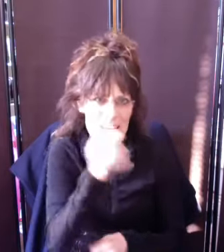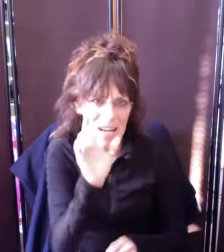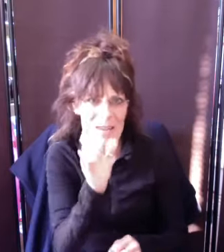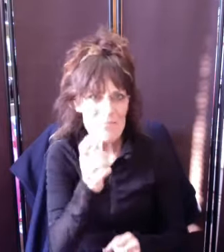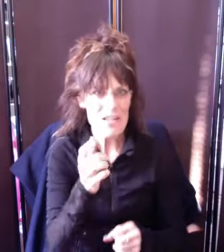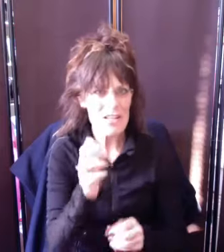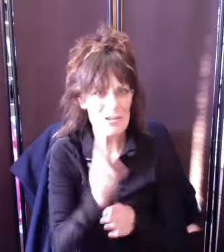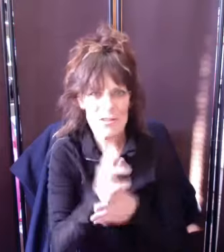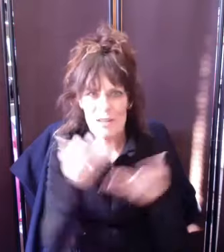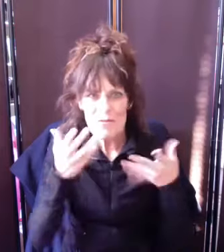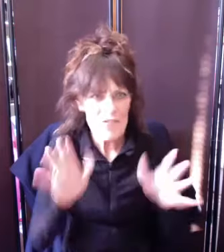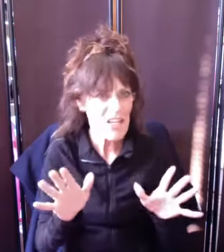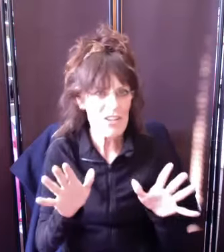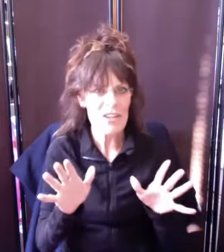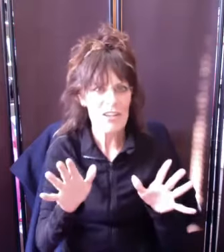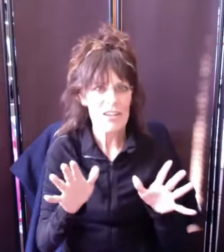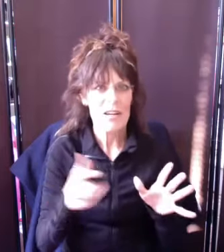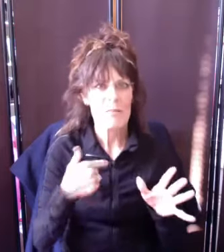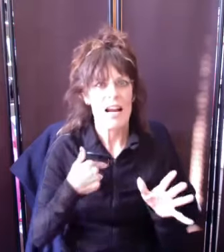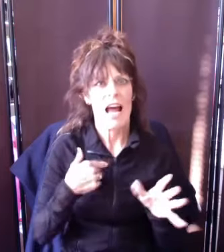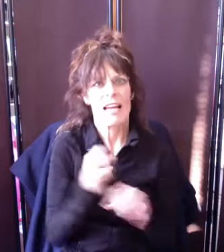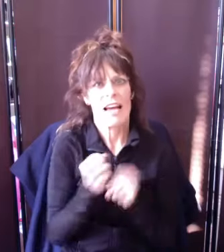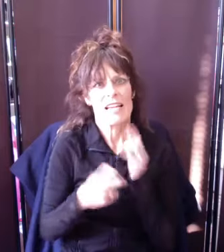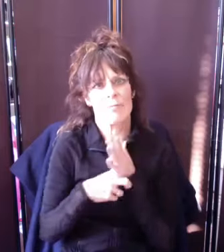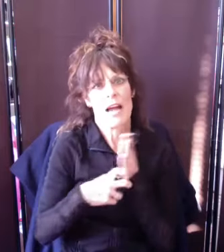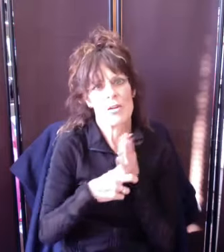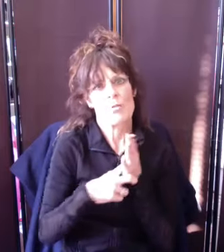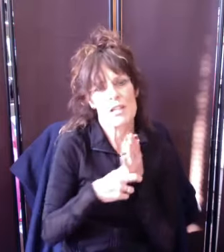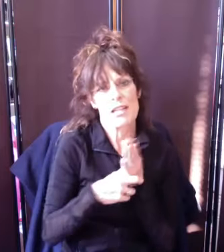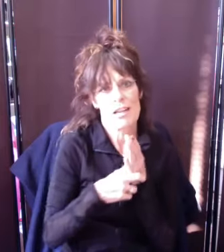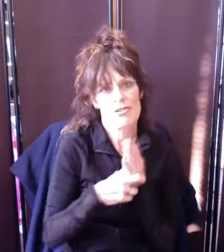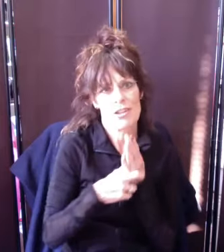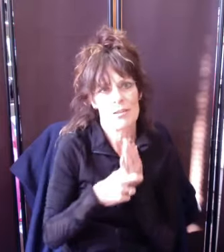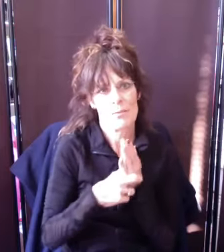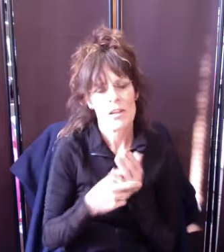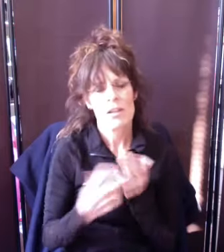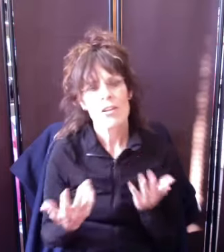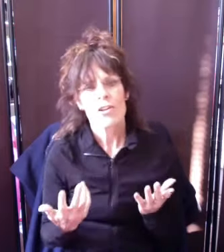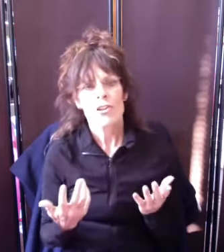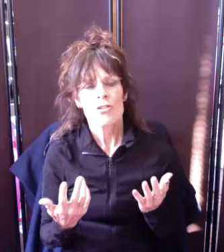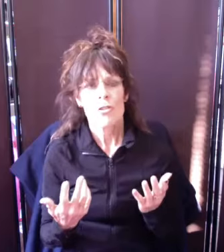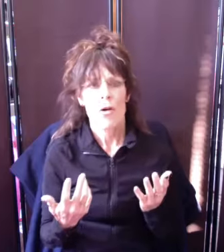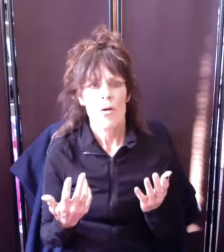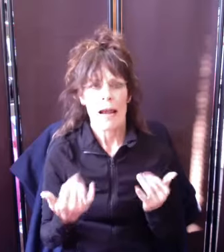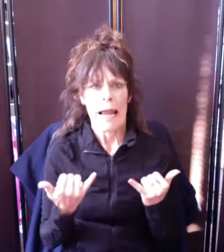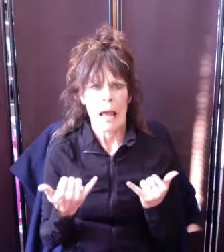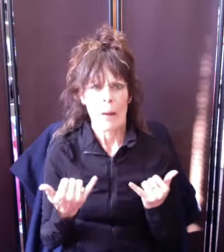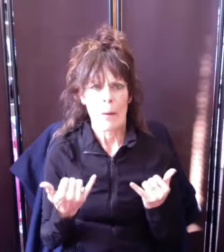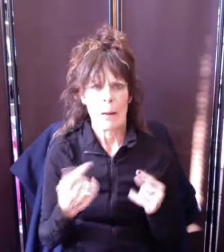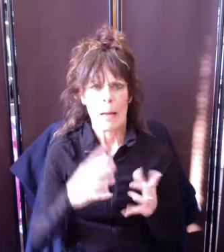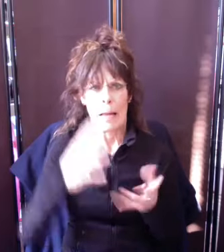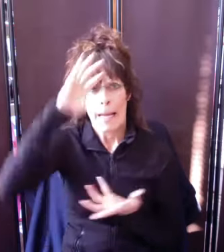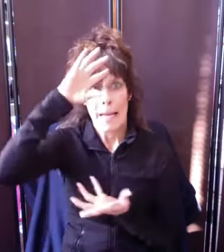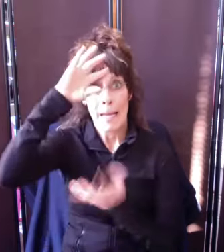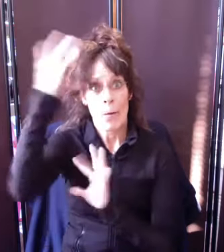drunk it, but I still ended up with a minor in possession. And here's where things went a little haywire. I looked at her and I said,